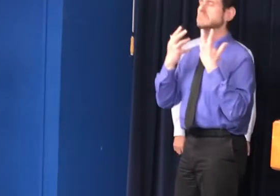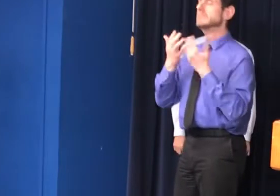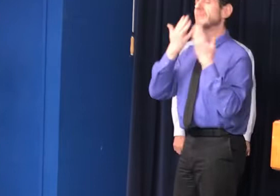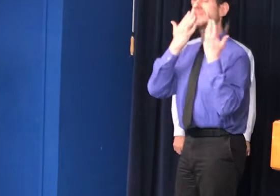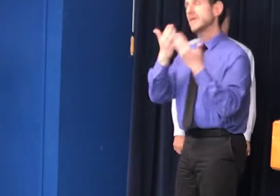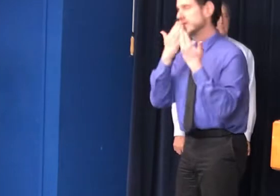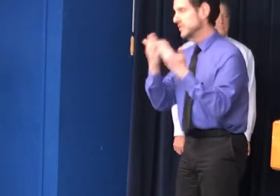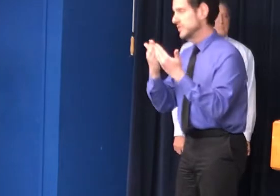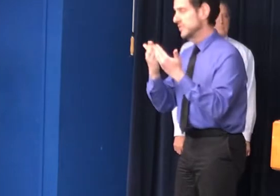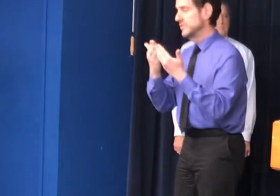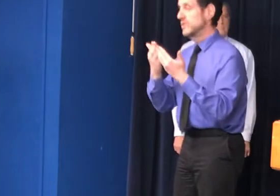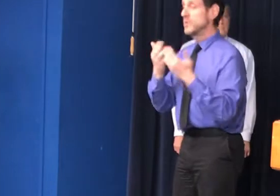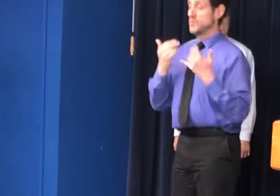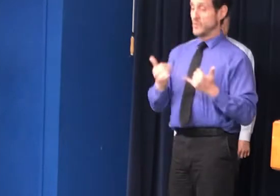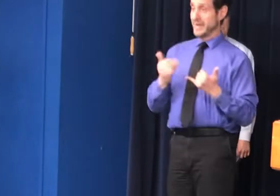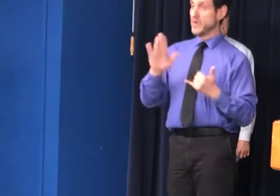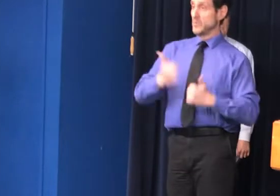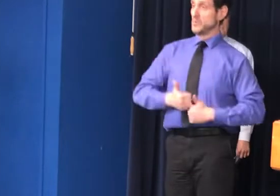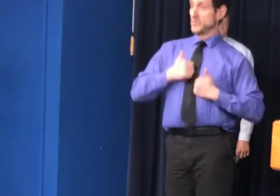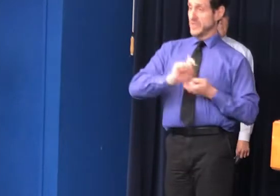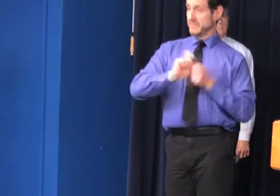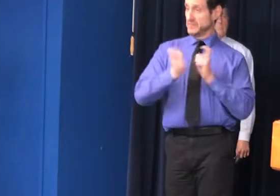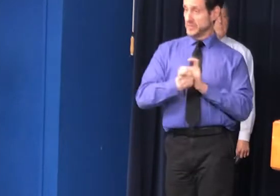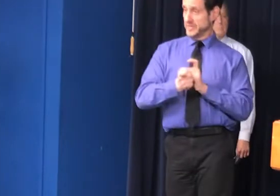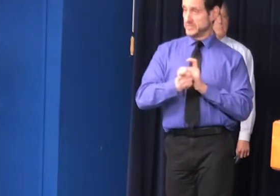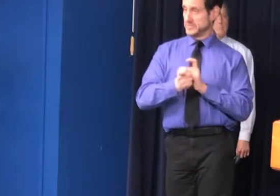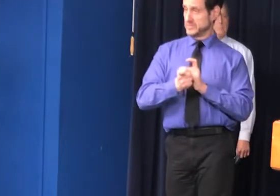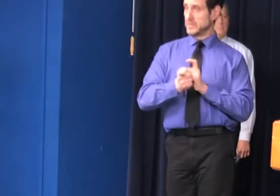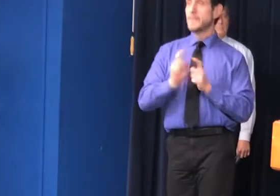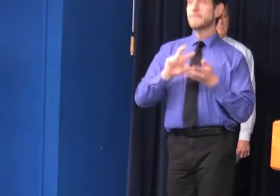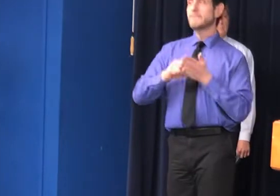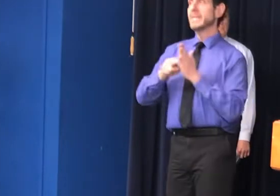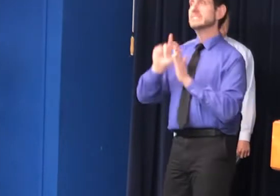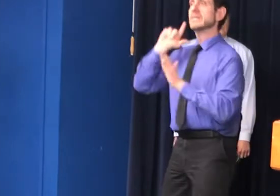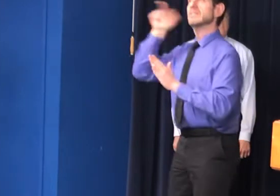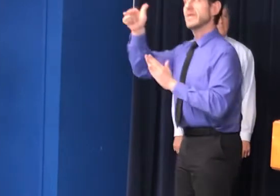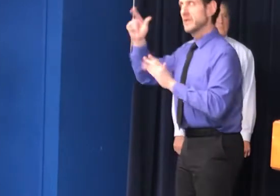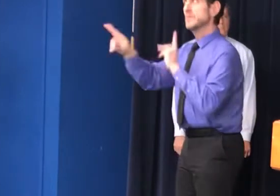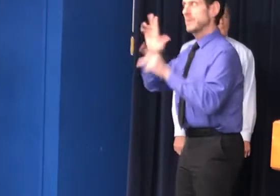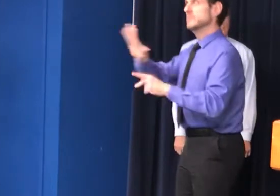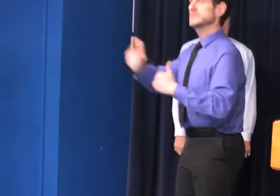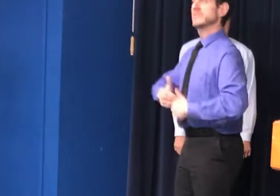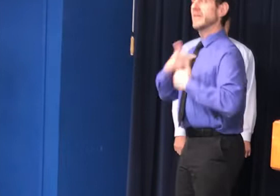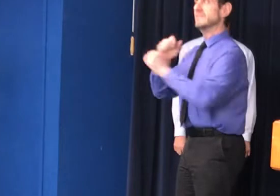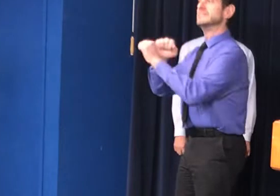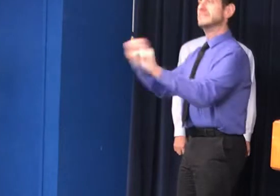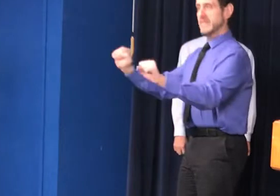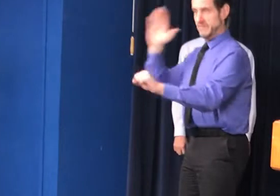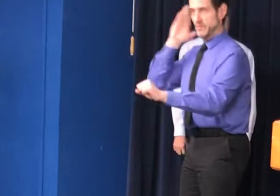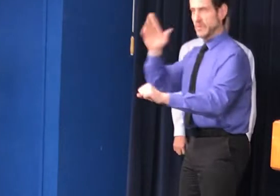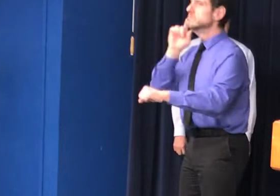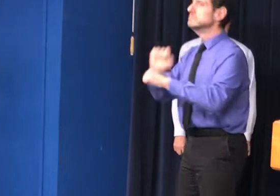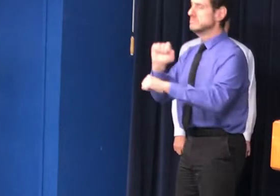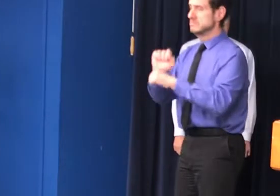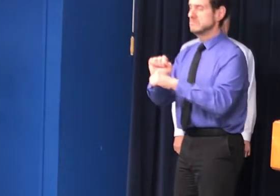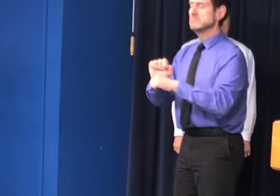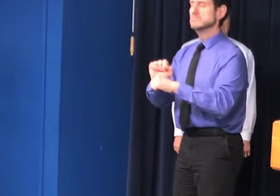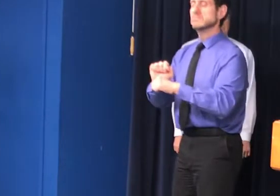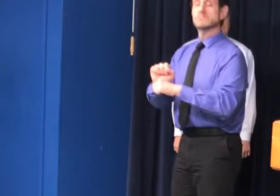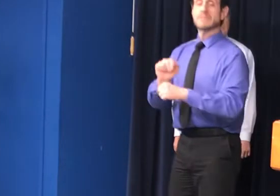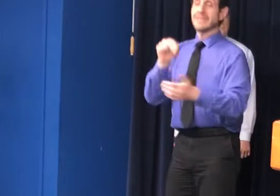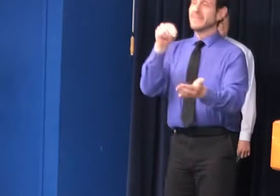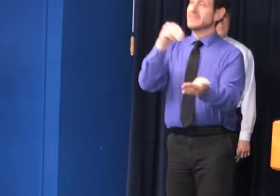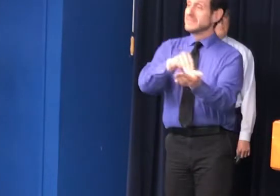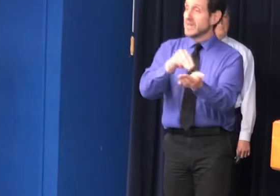making are saving lives, truly. I've also said a lot about the amazing work that our doctors and nurses